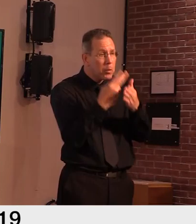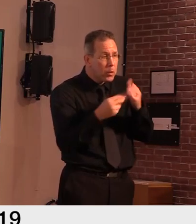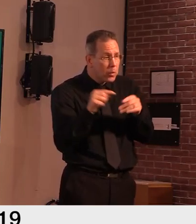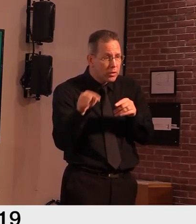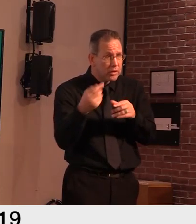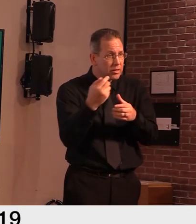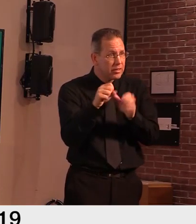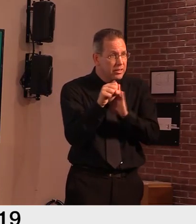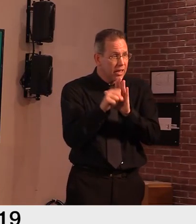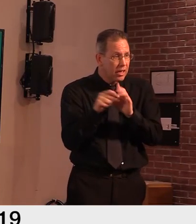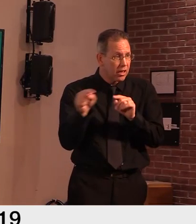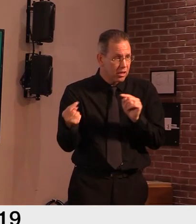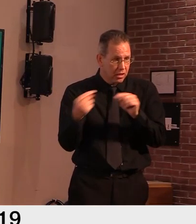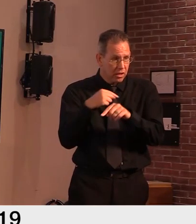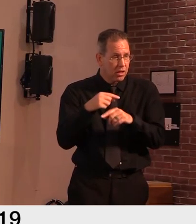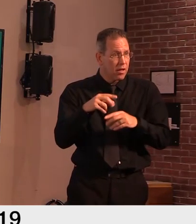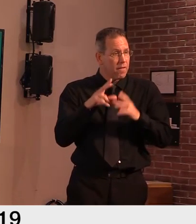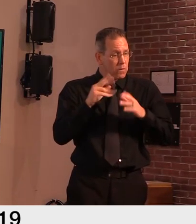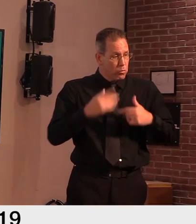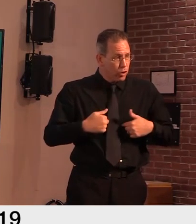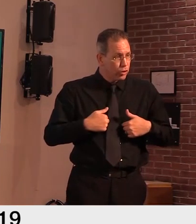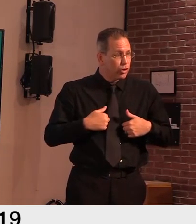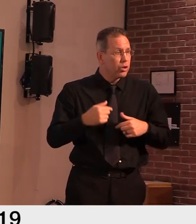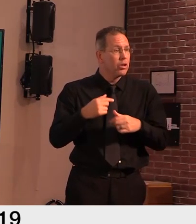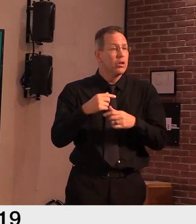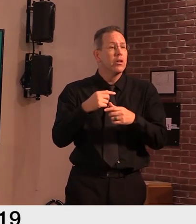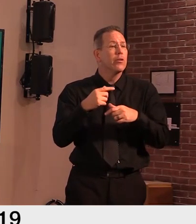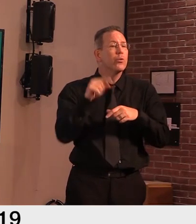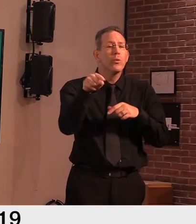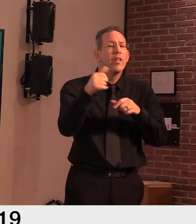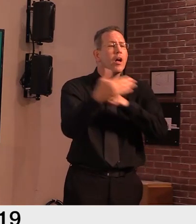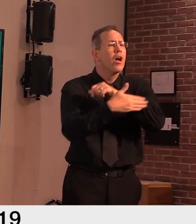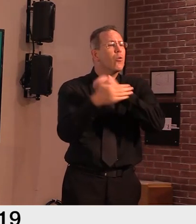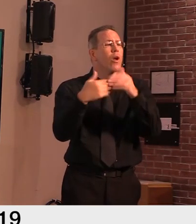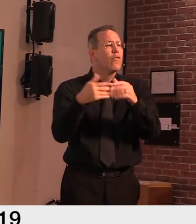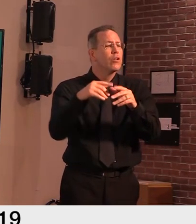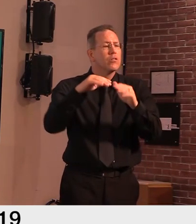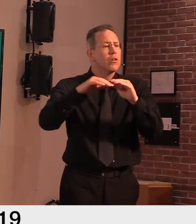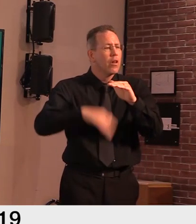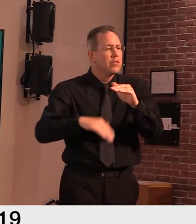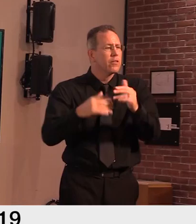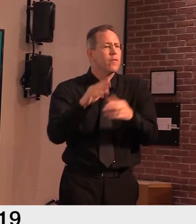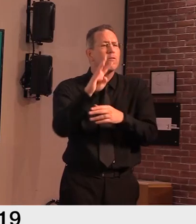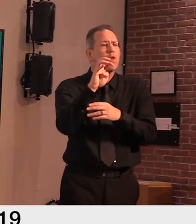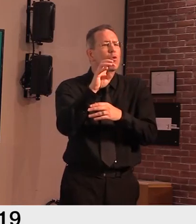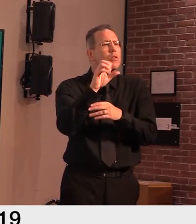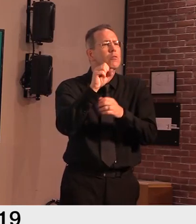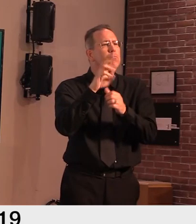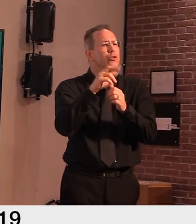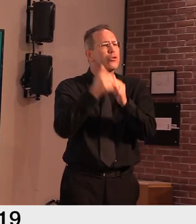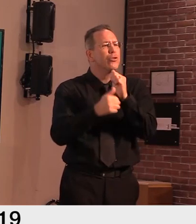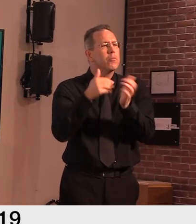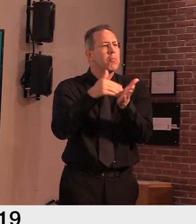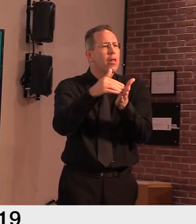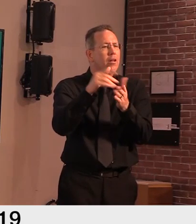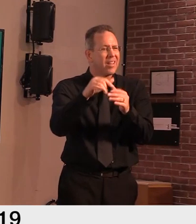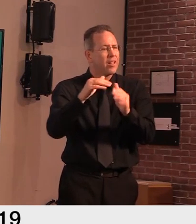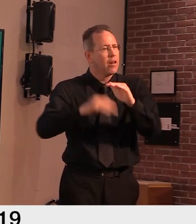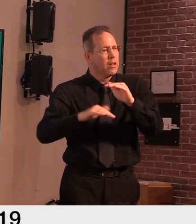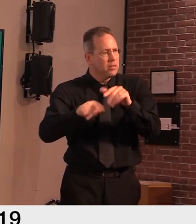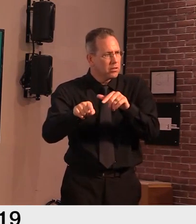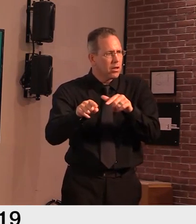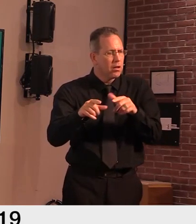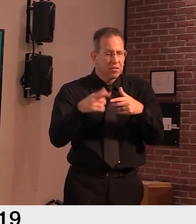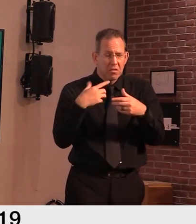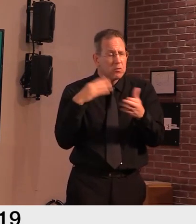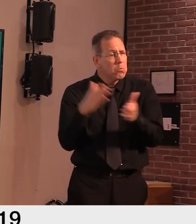I think the governor touched upon it, but I think one point to mention is that our leisure cross-state travel is for both traveling out